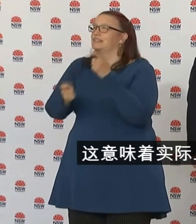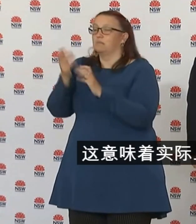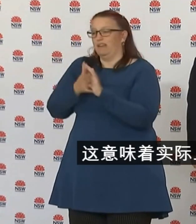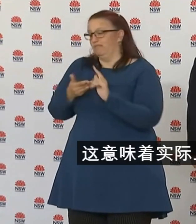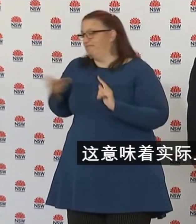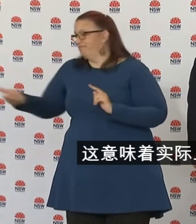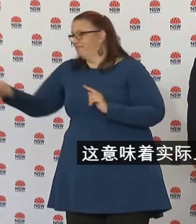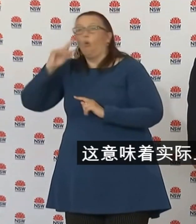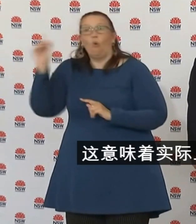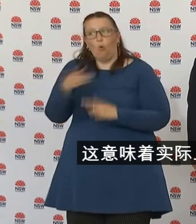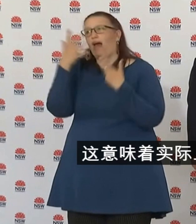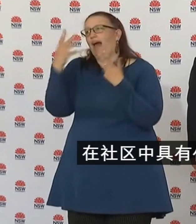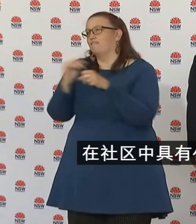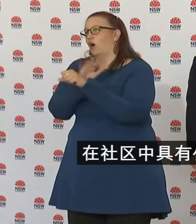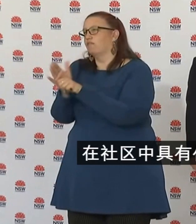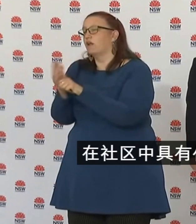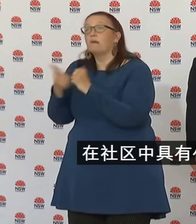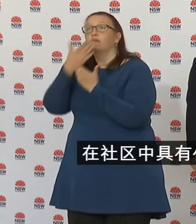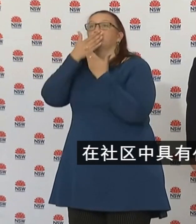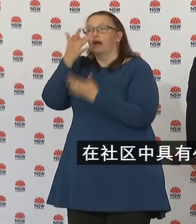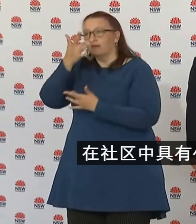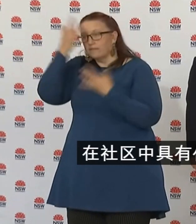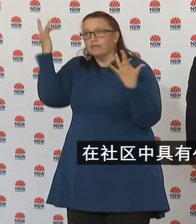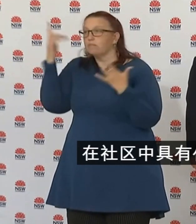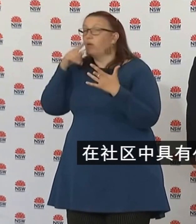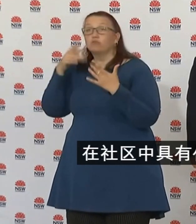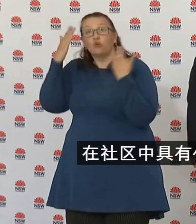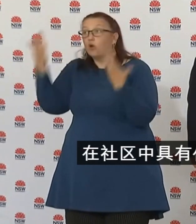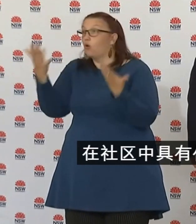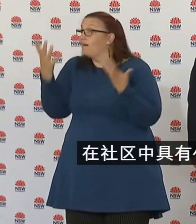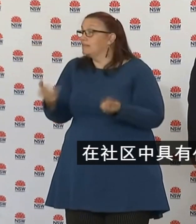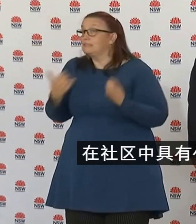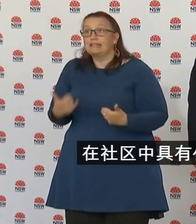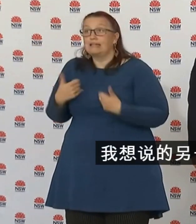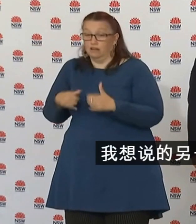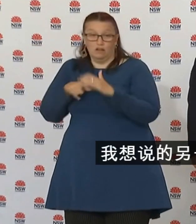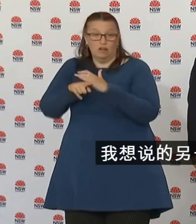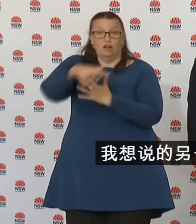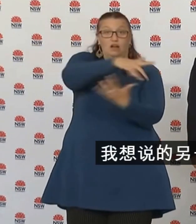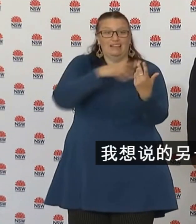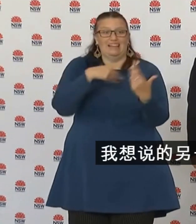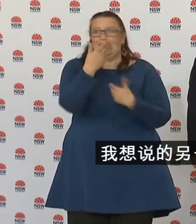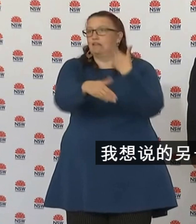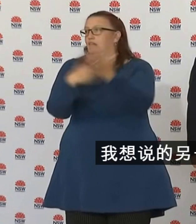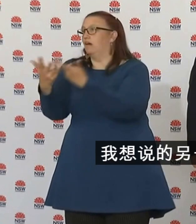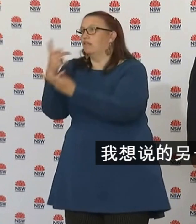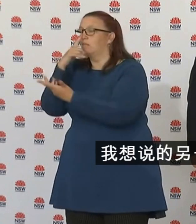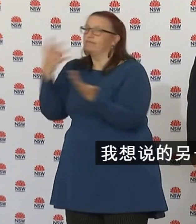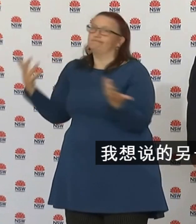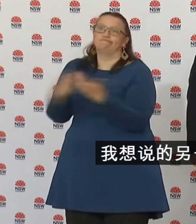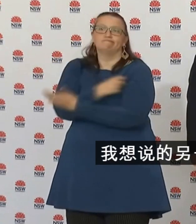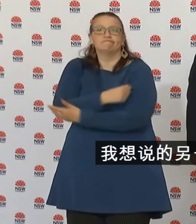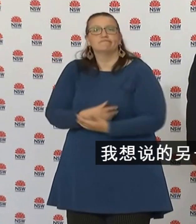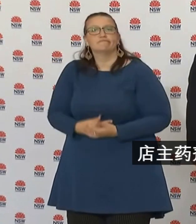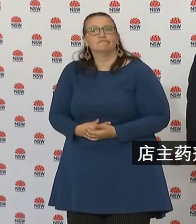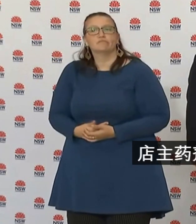unknowingly everyone's actually been out infectious in the community. We've got to break this cycle. The other message I'd like to say is I just